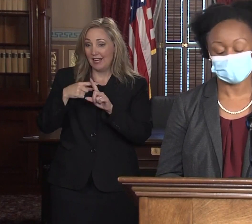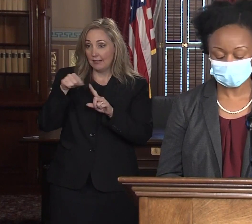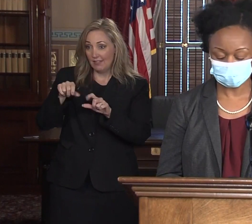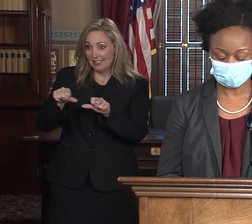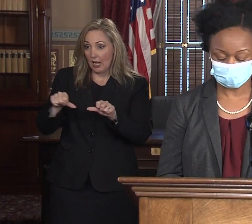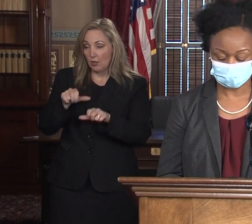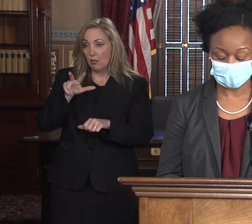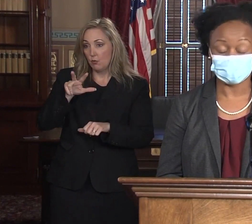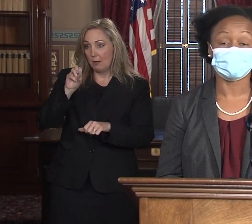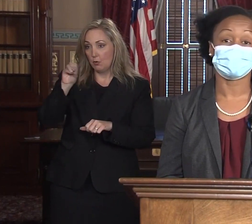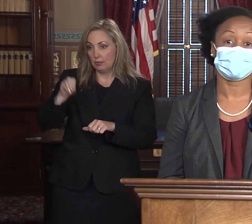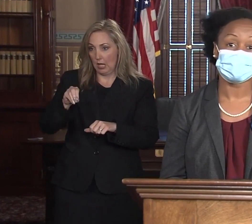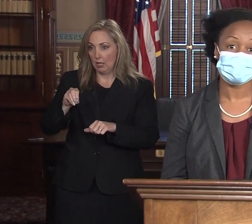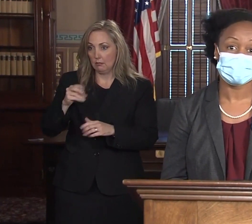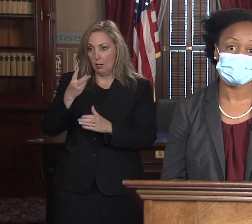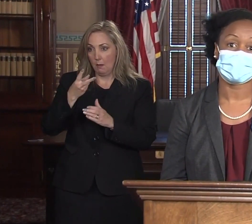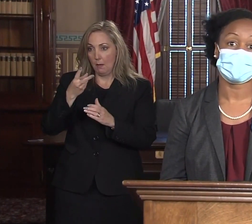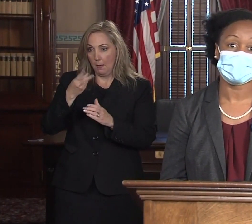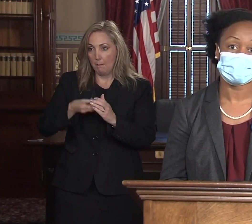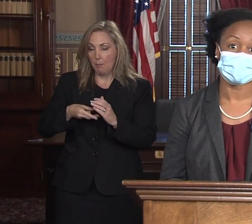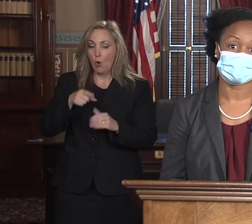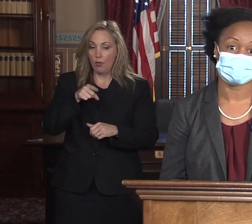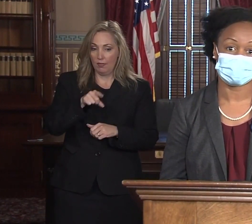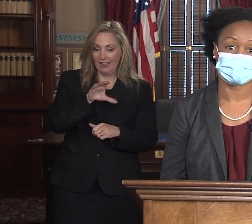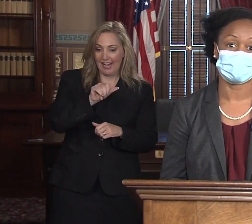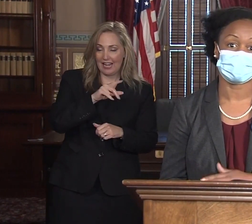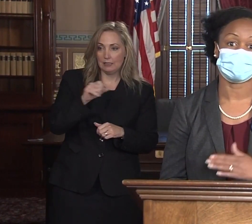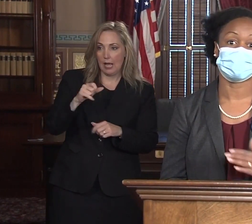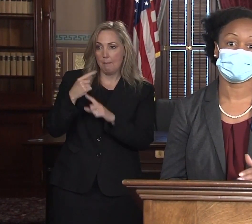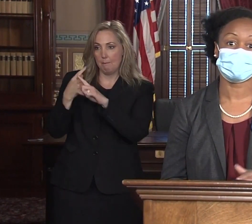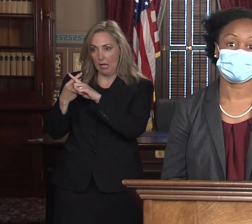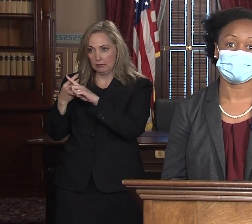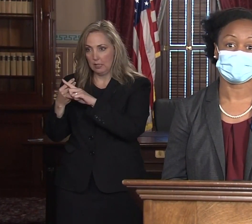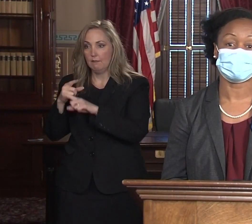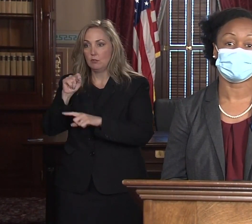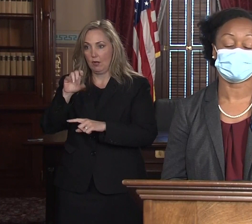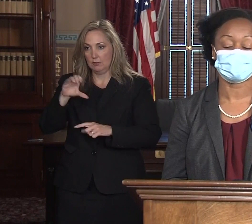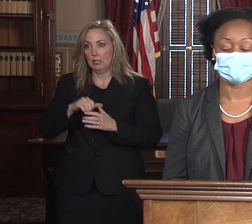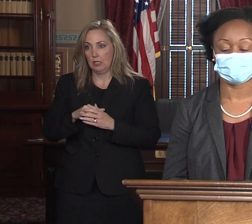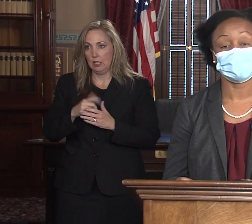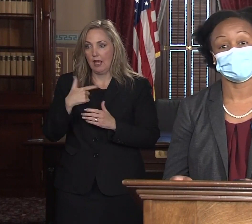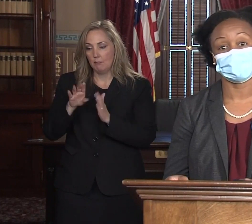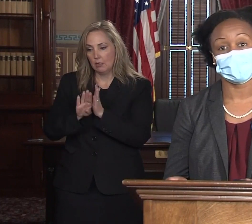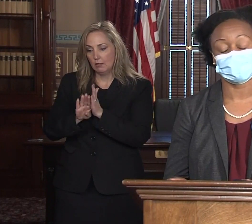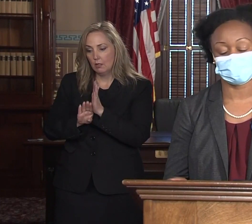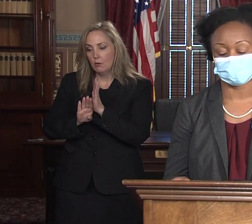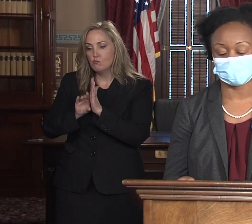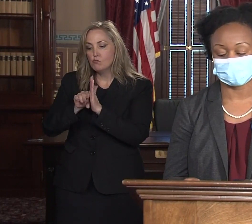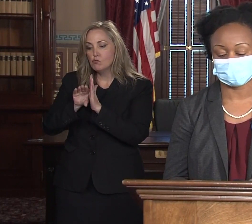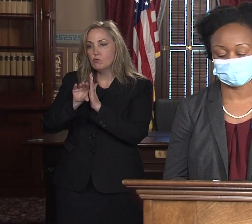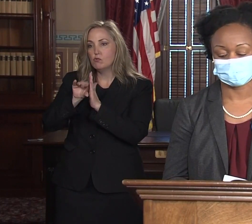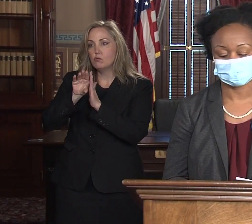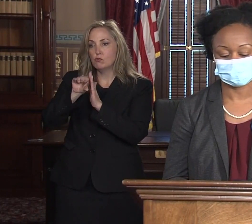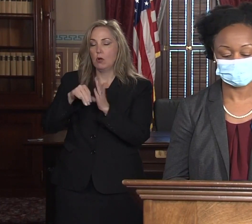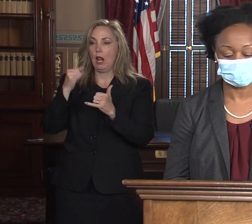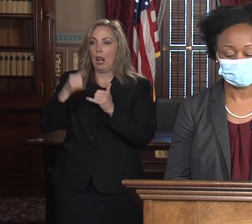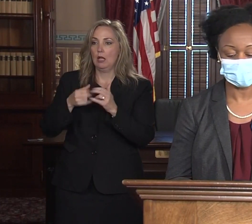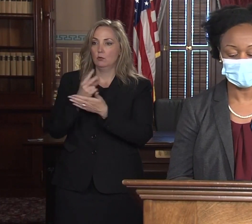is 3%, and both the case rate and the positivity in the Traverse City region have been increasing over the past 2